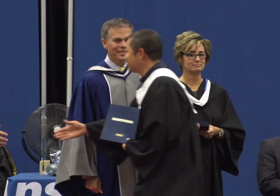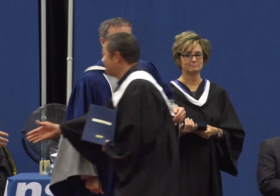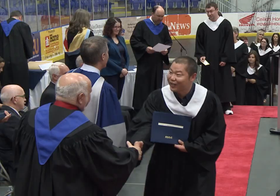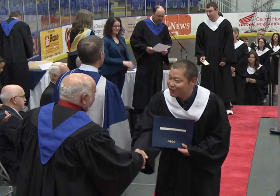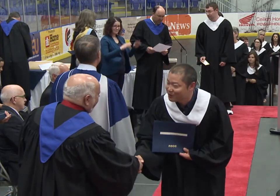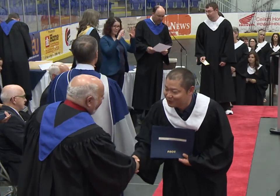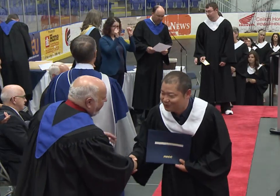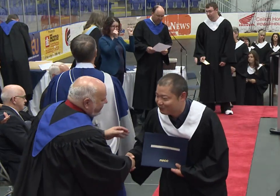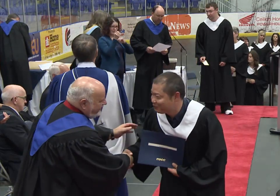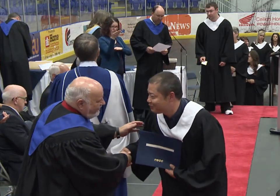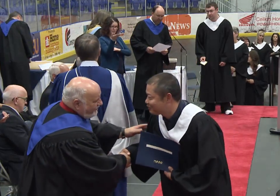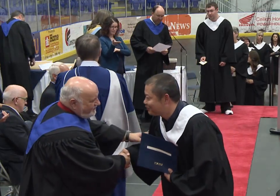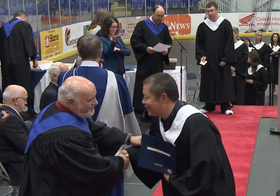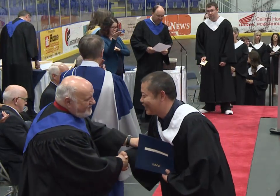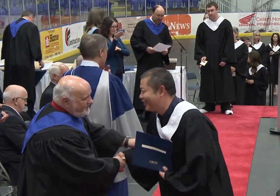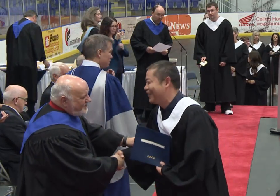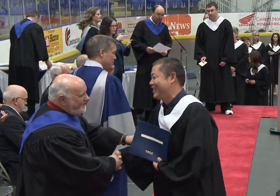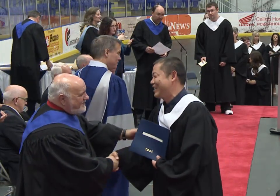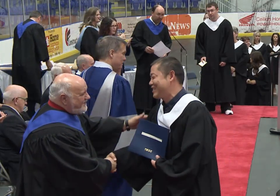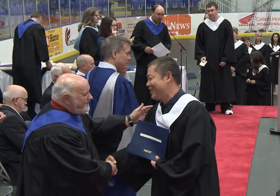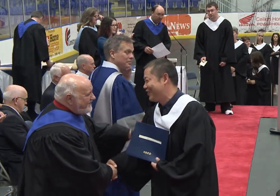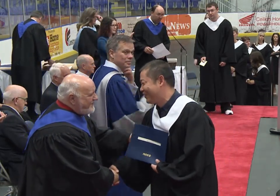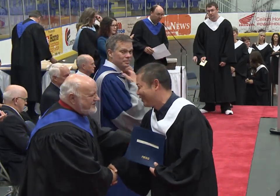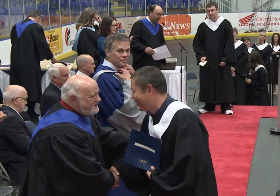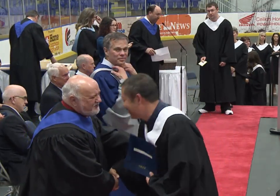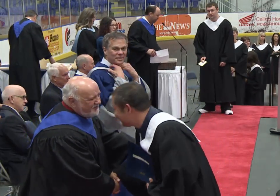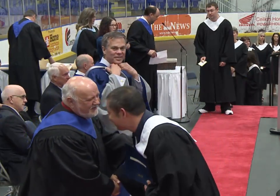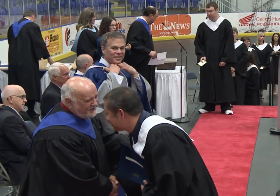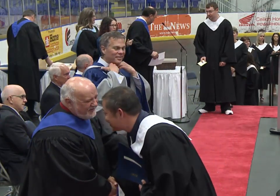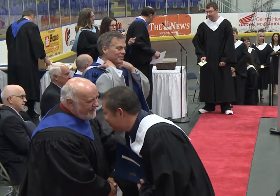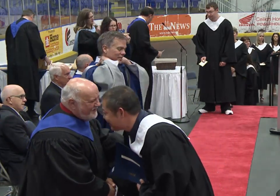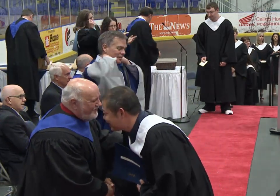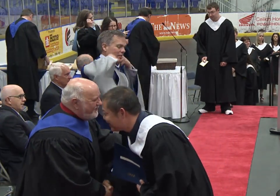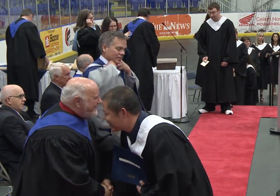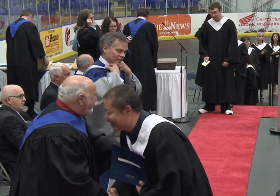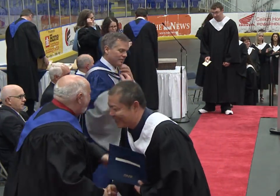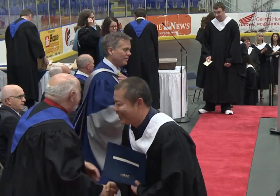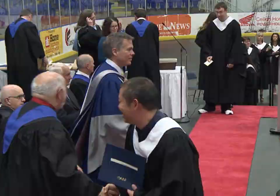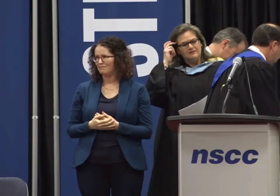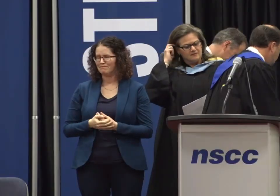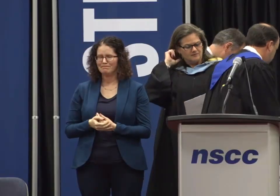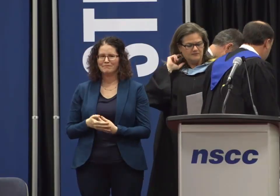Mr. President, the graduates in the Welding Inspection and Quality Control Program.